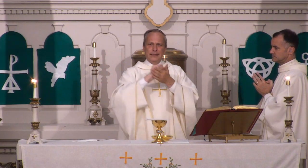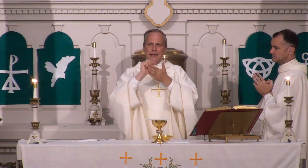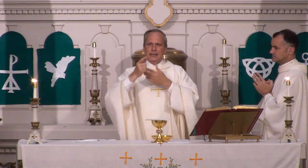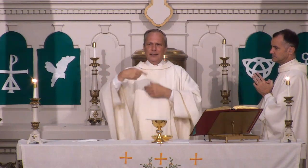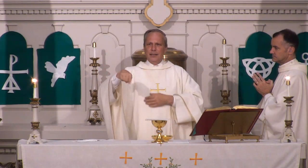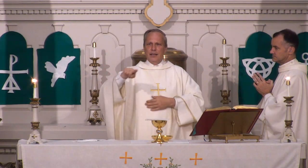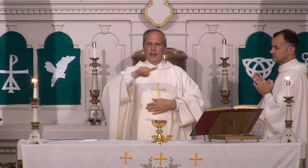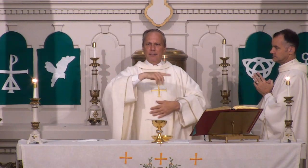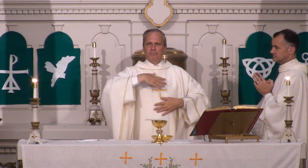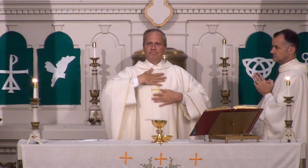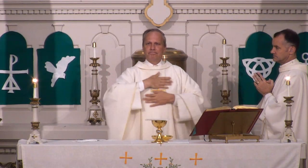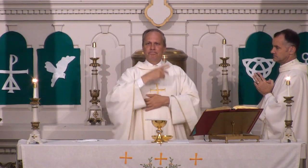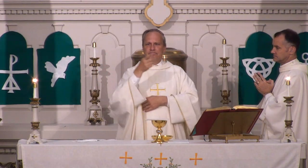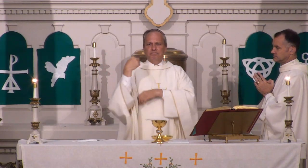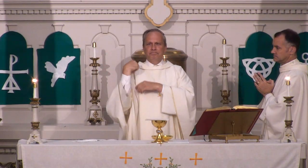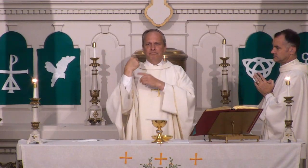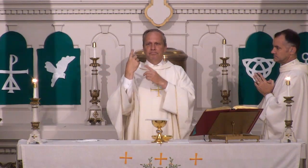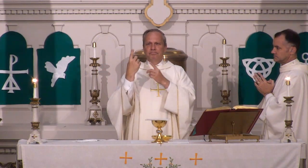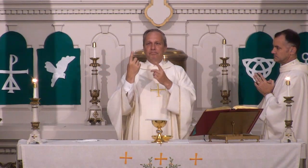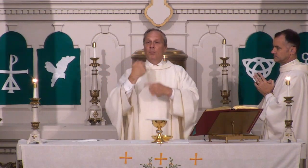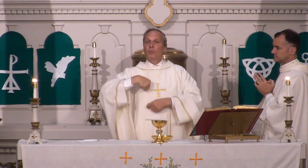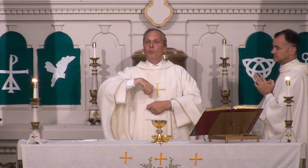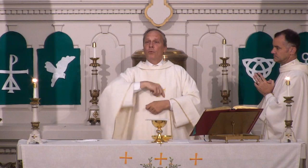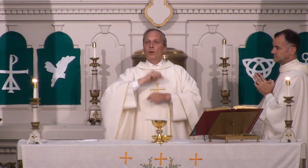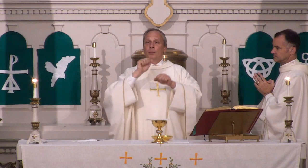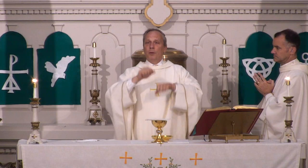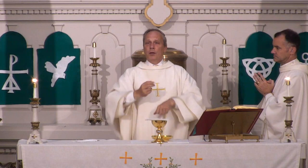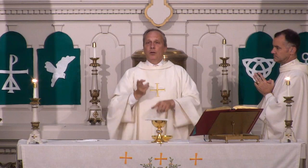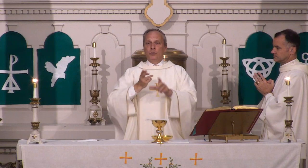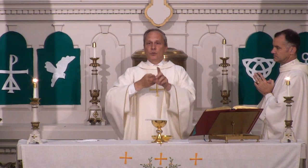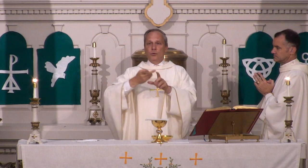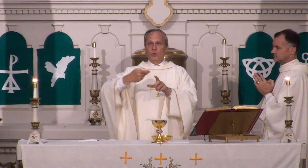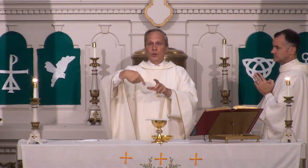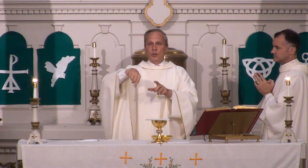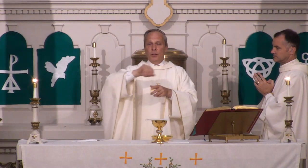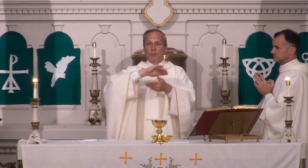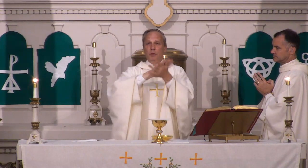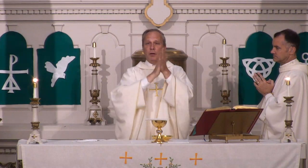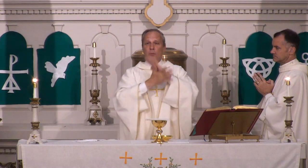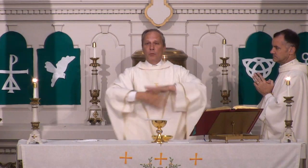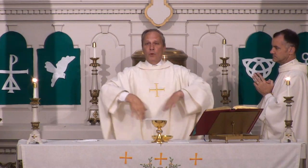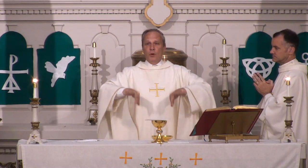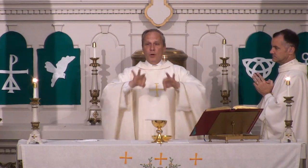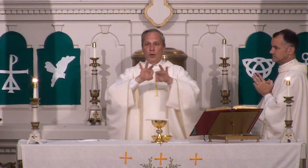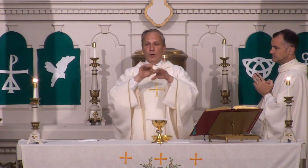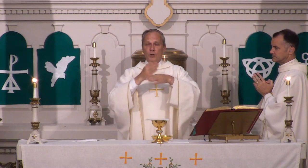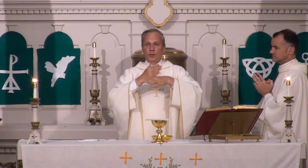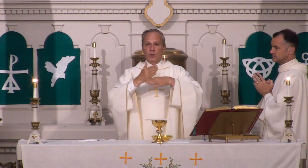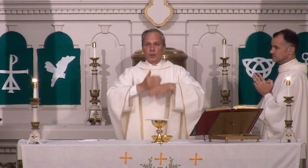the saints who have pleased you throughout the ages, we may merit to be co-heirs to eternal